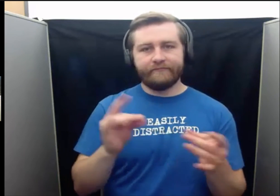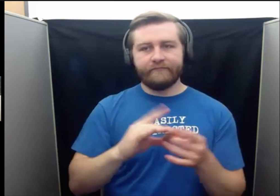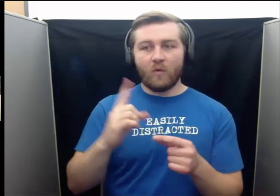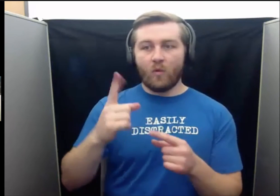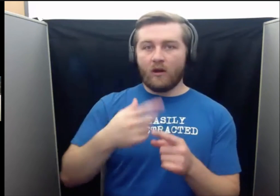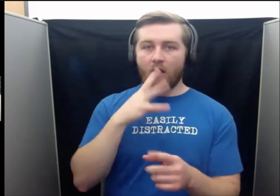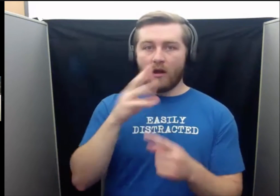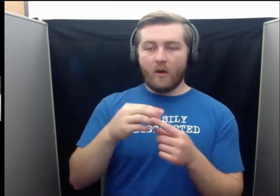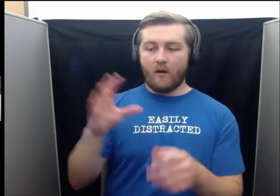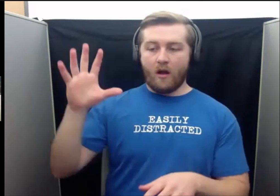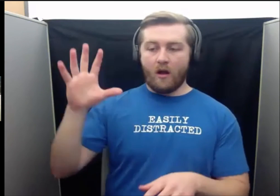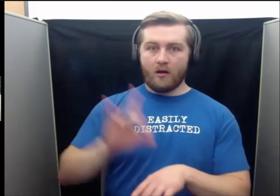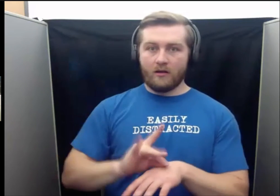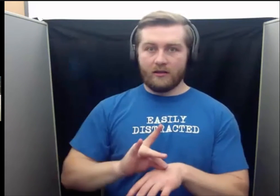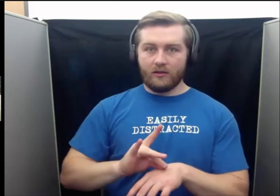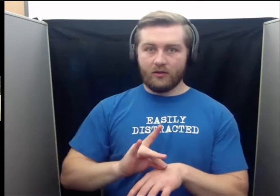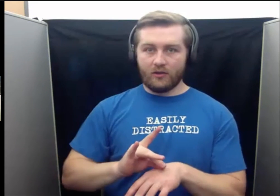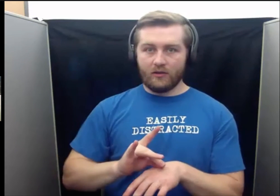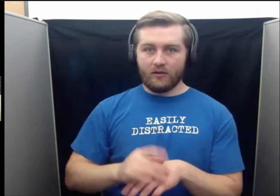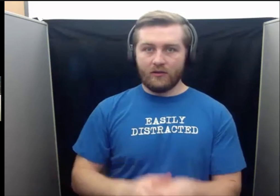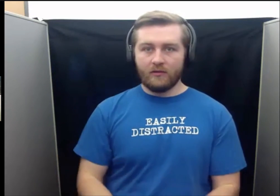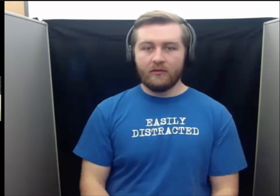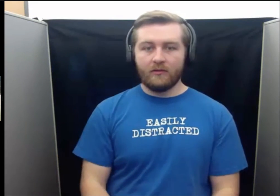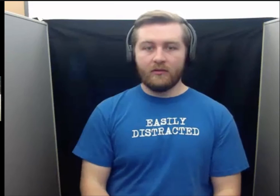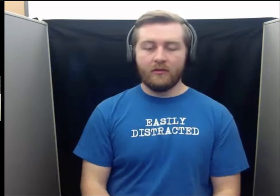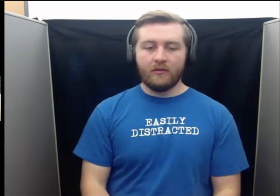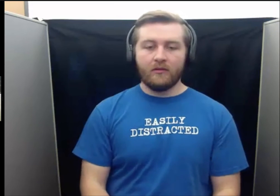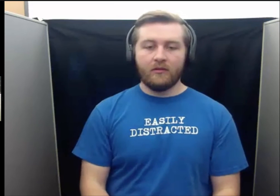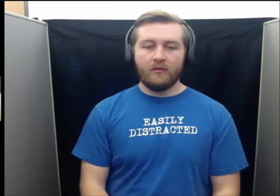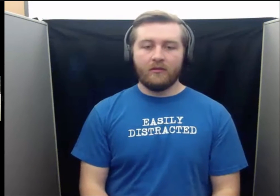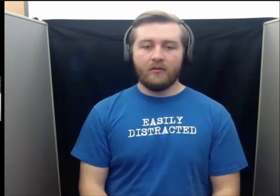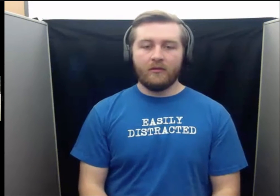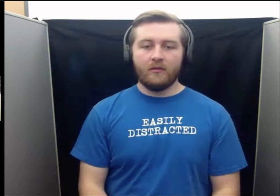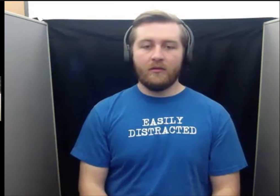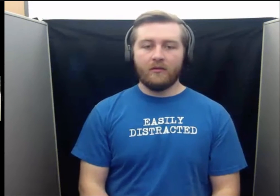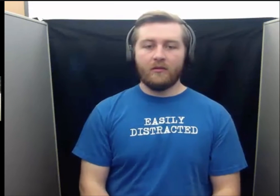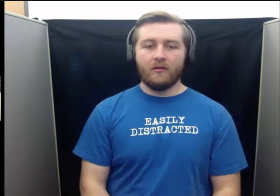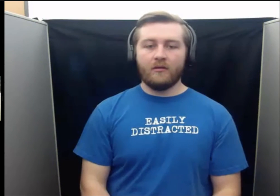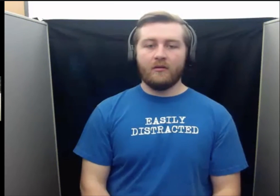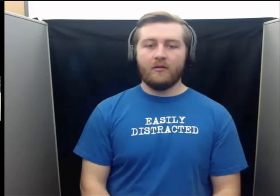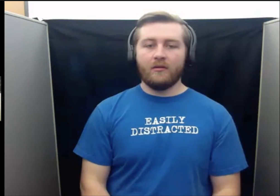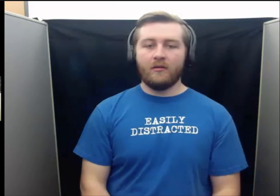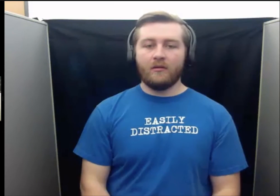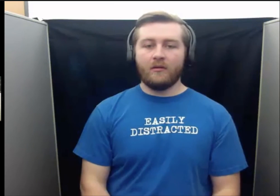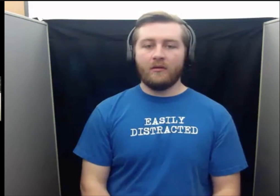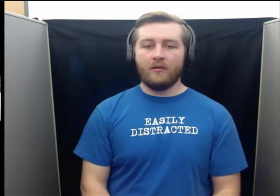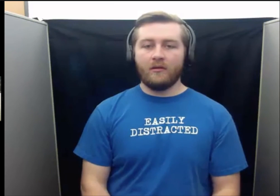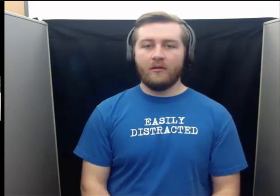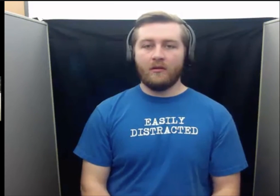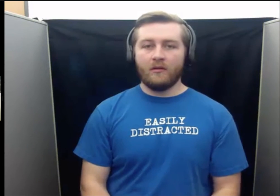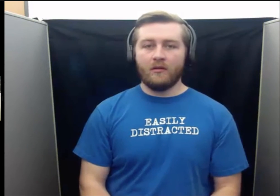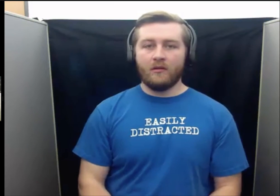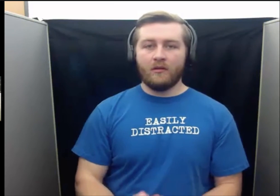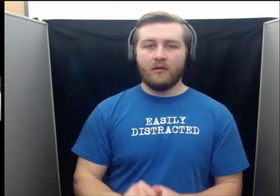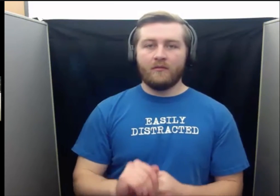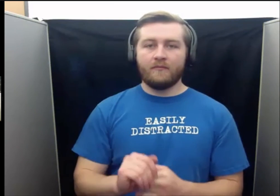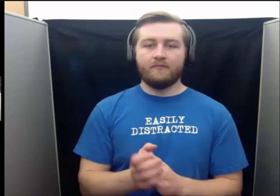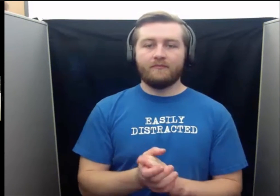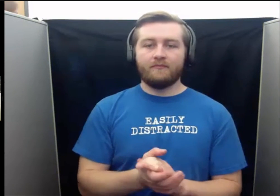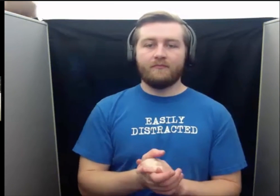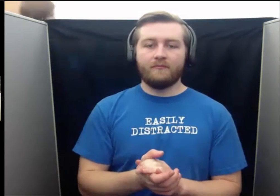which condensation occurs. If the dew point is below 0 degrees